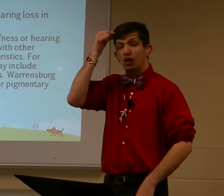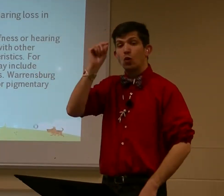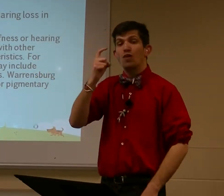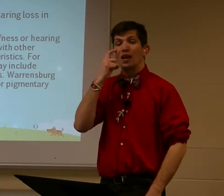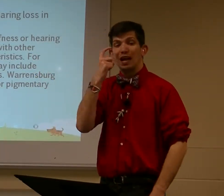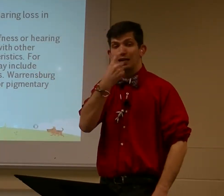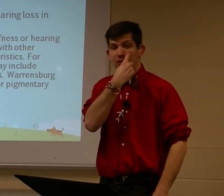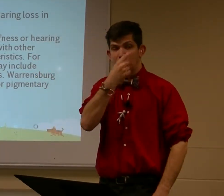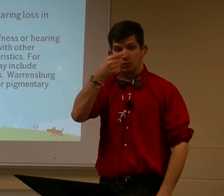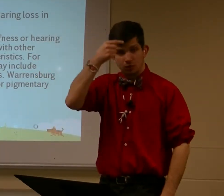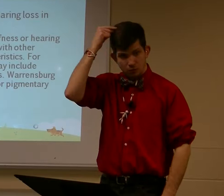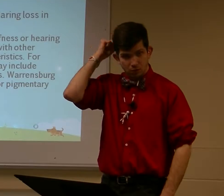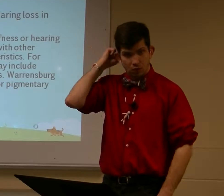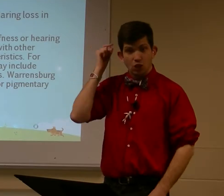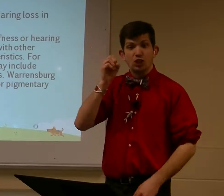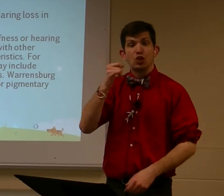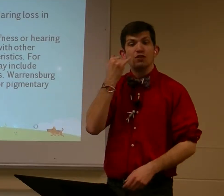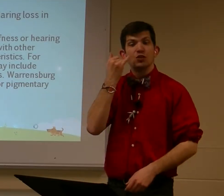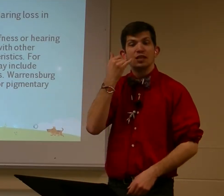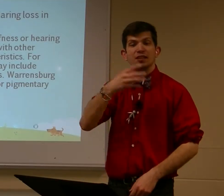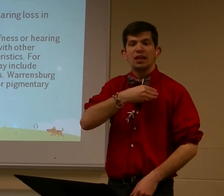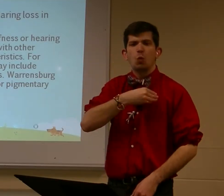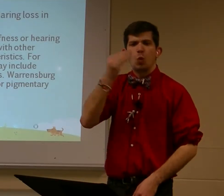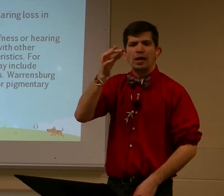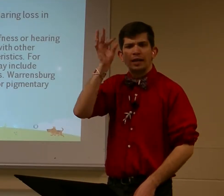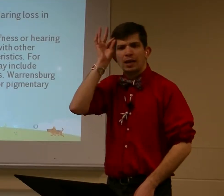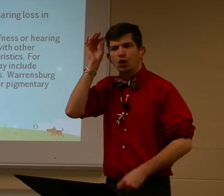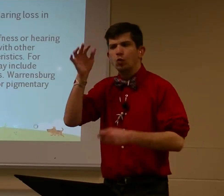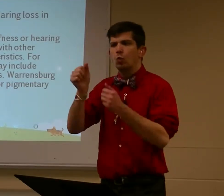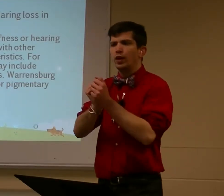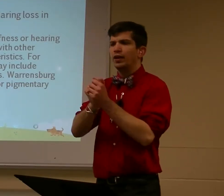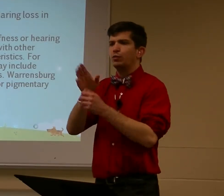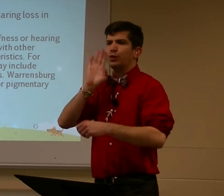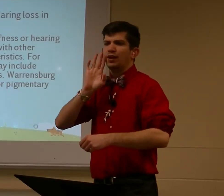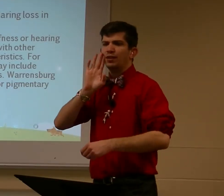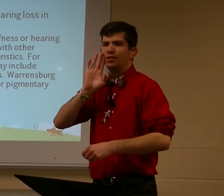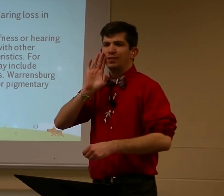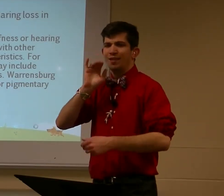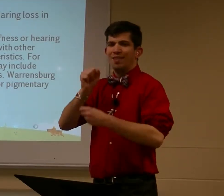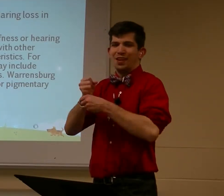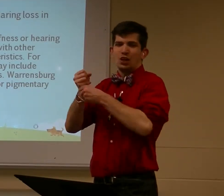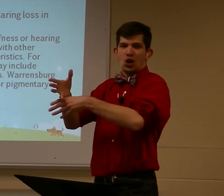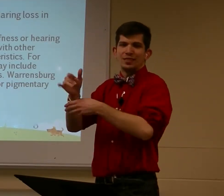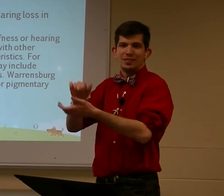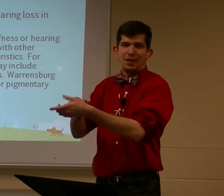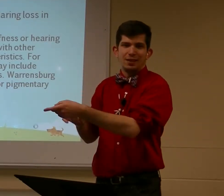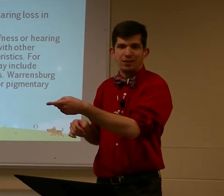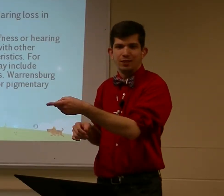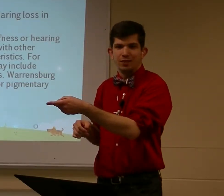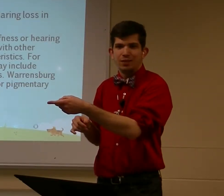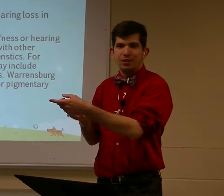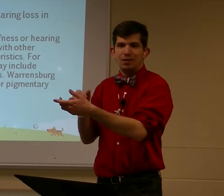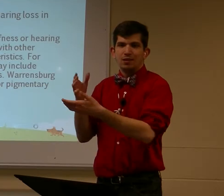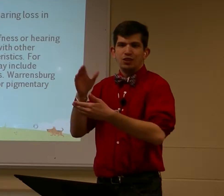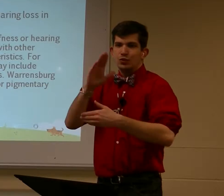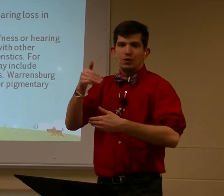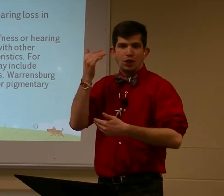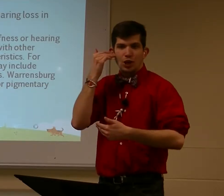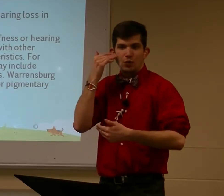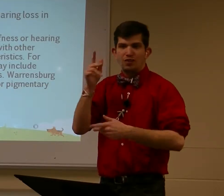or the eyes. So if you see like a white hair with brown, that causes that. And you never know if the